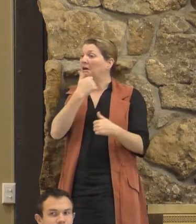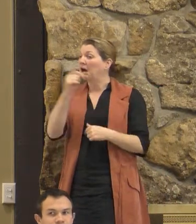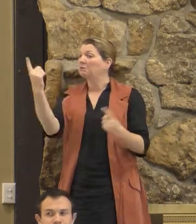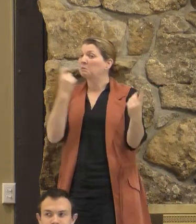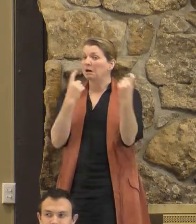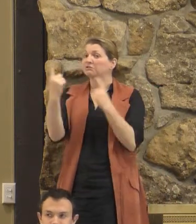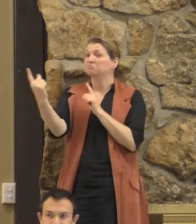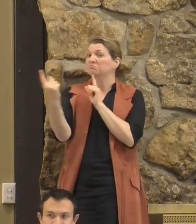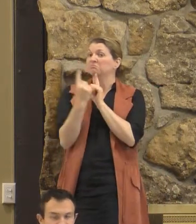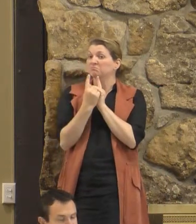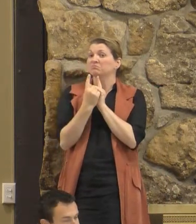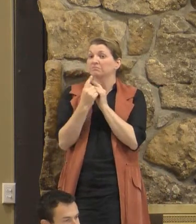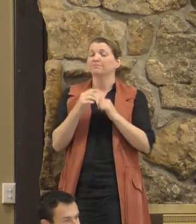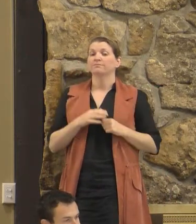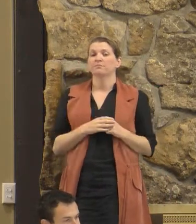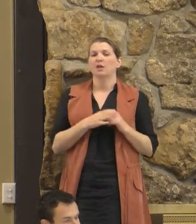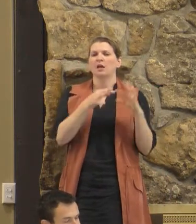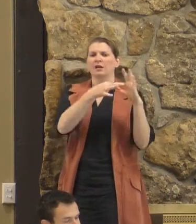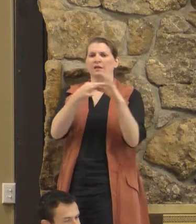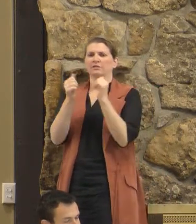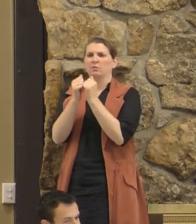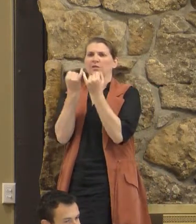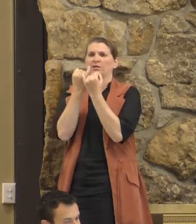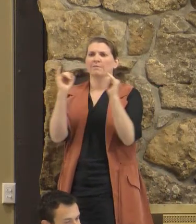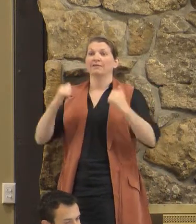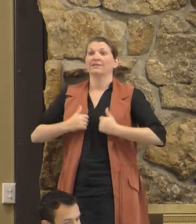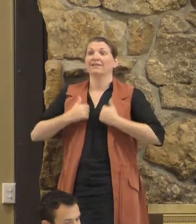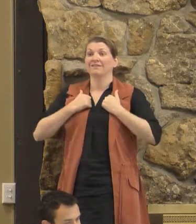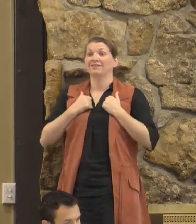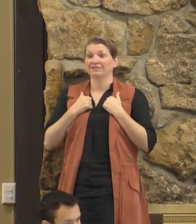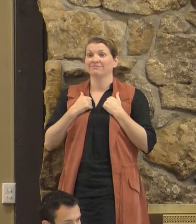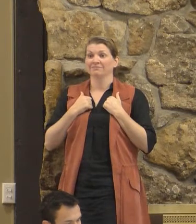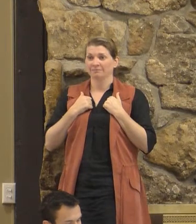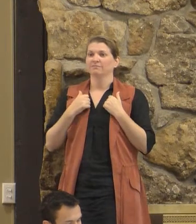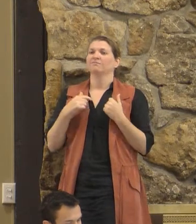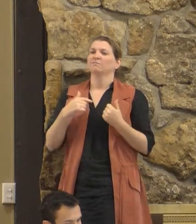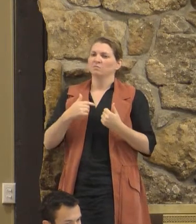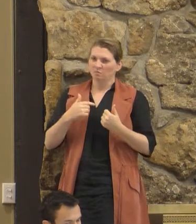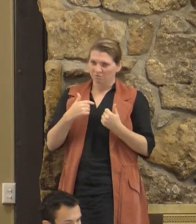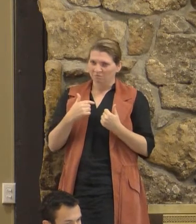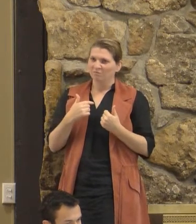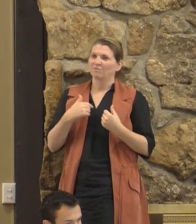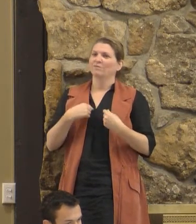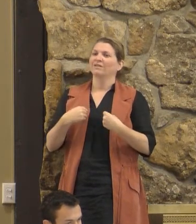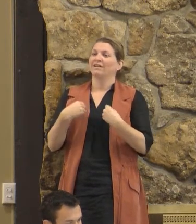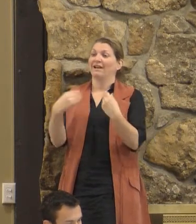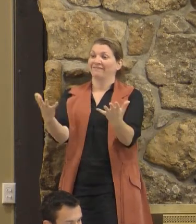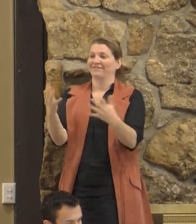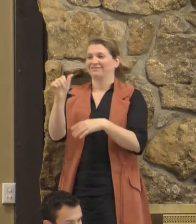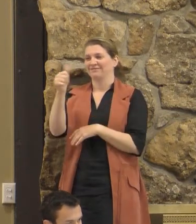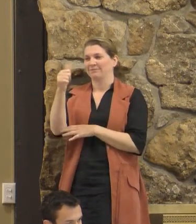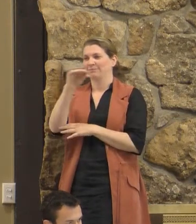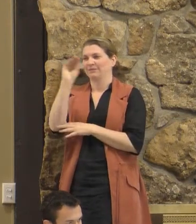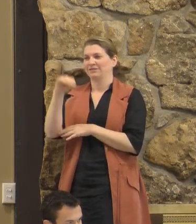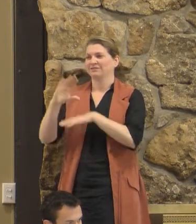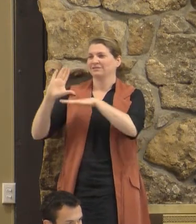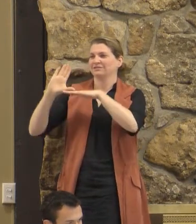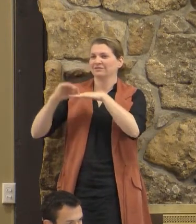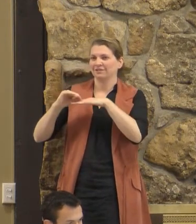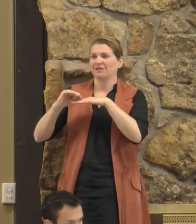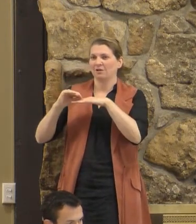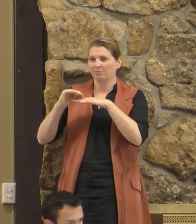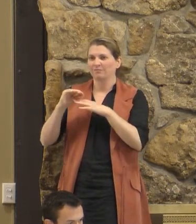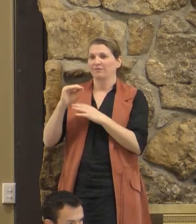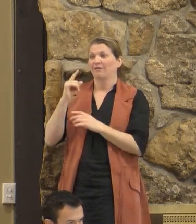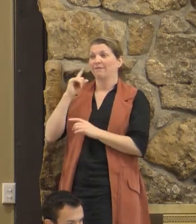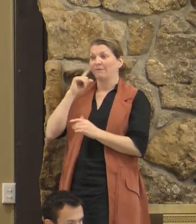a 10% discount for 3 months. So if you guys are in need of our services, please feel free to contact us. Again, there are several